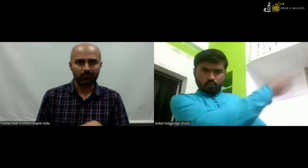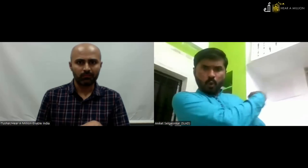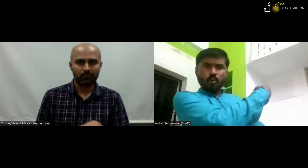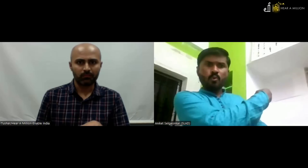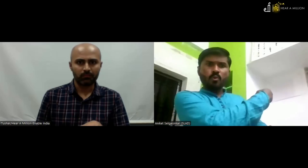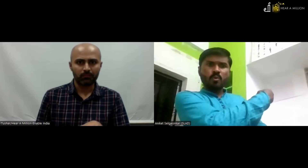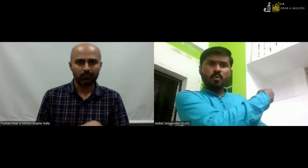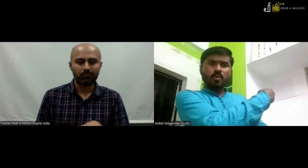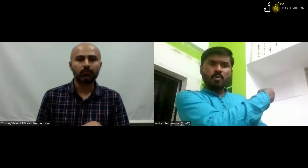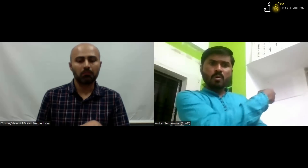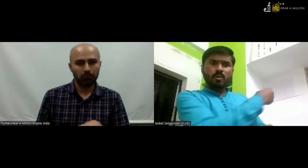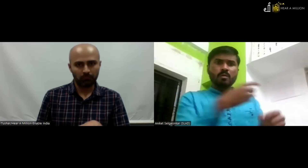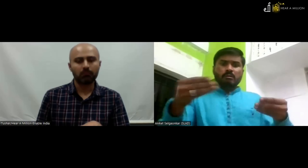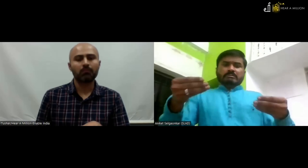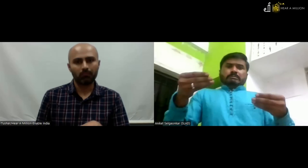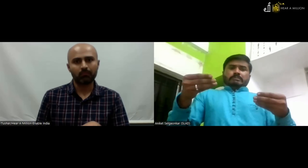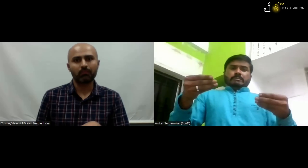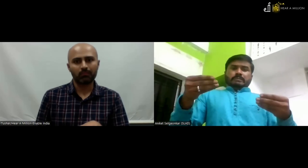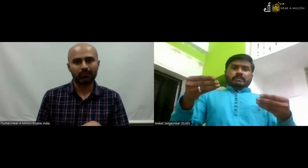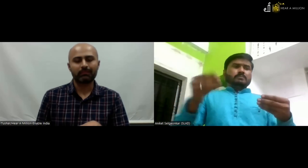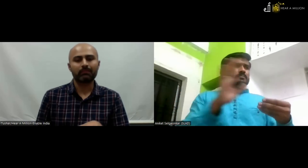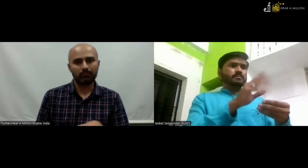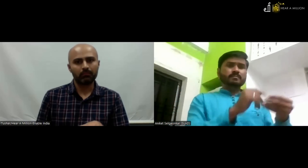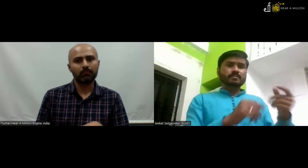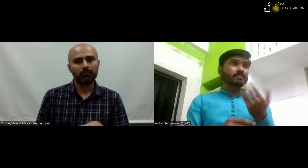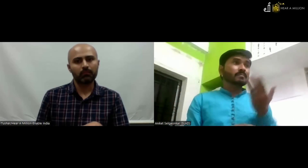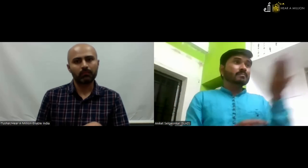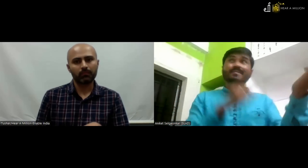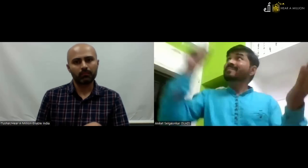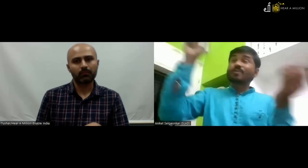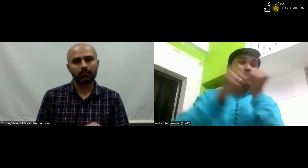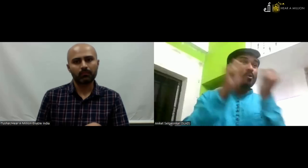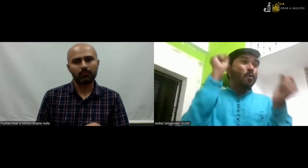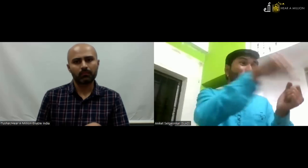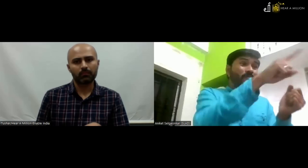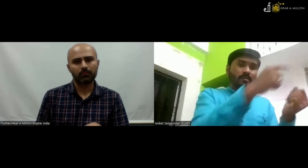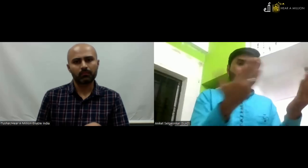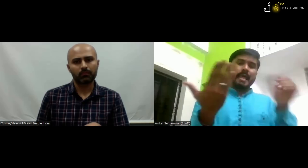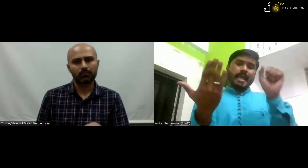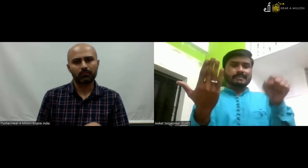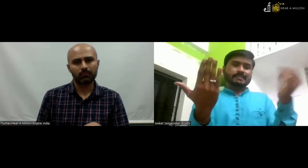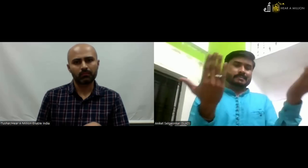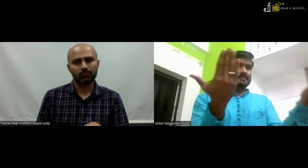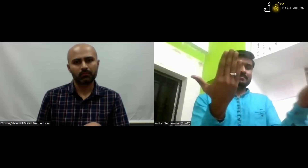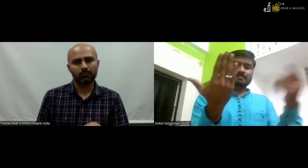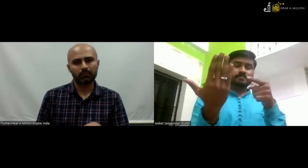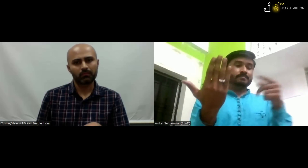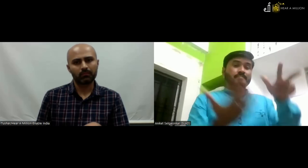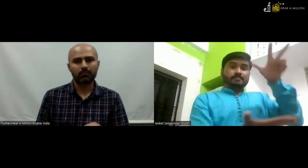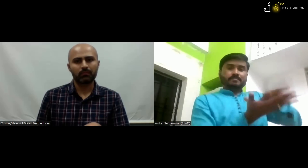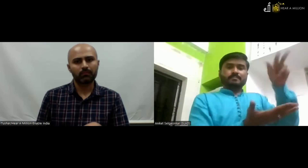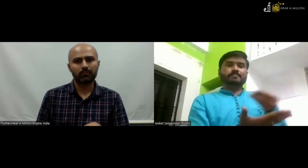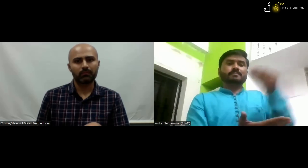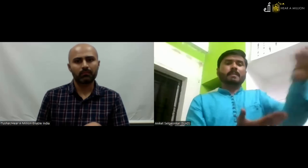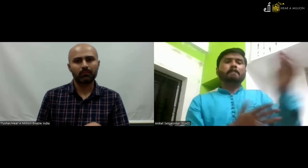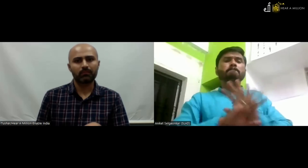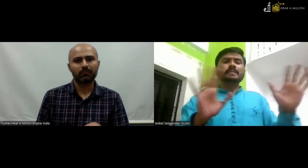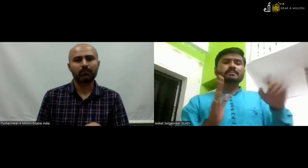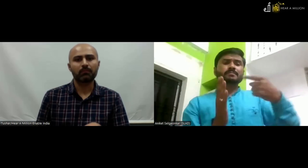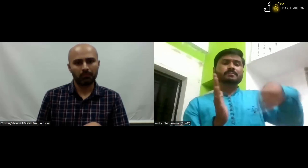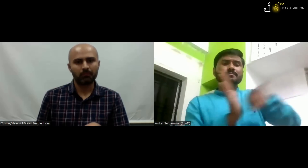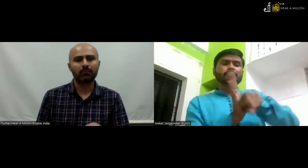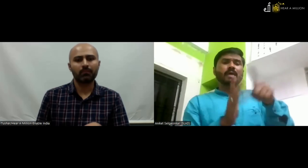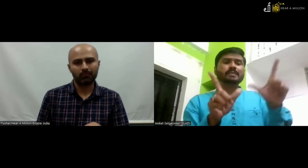wrote the letter to the RTO office. The another license authority, they are discriminating us and they are